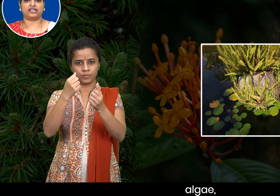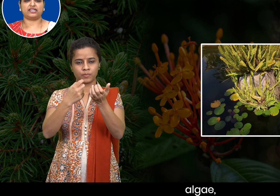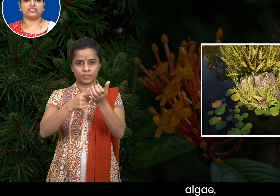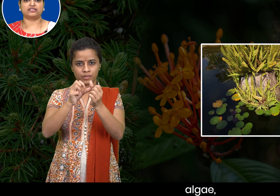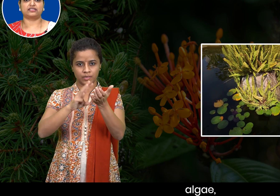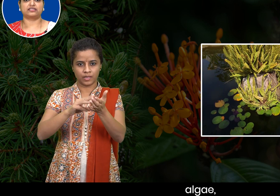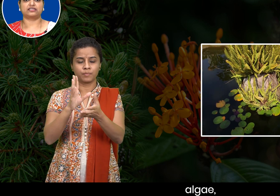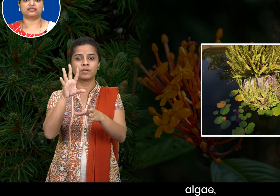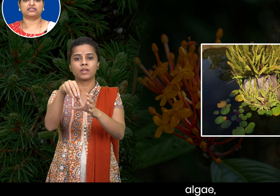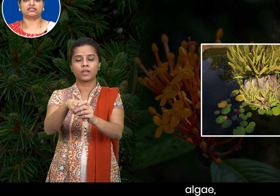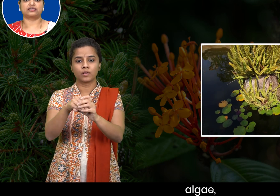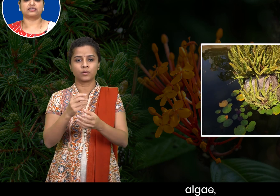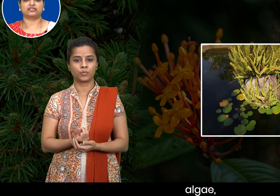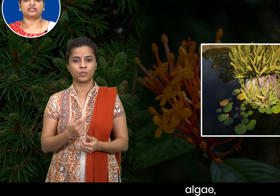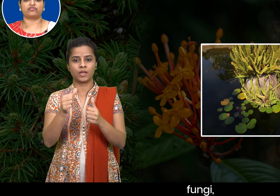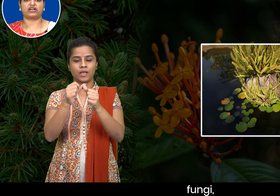algae,